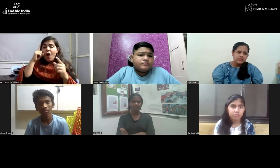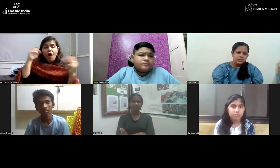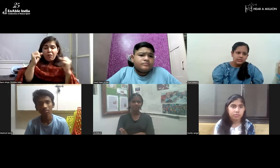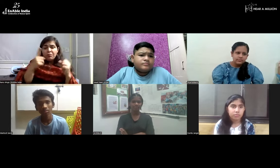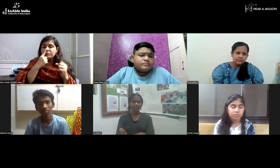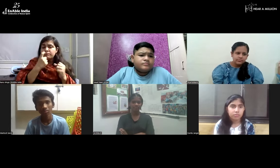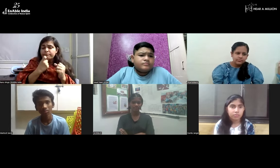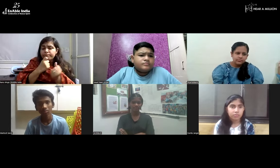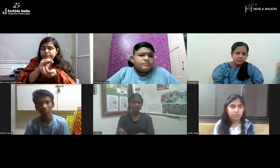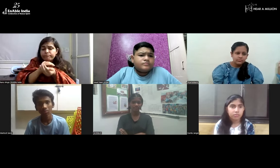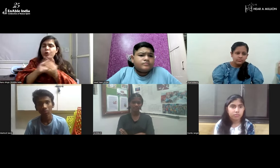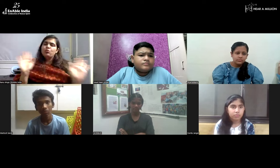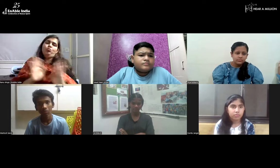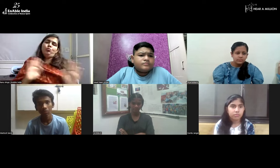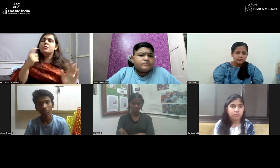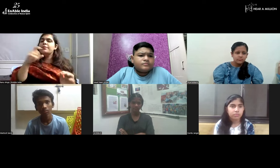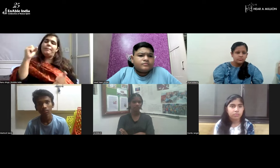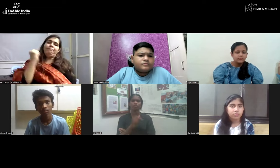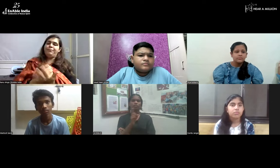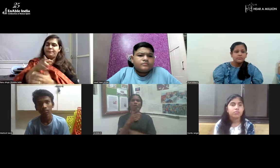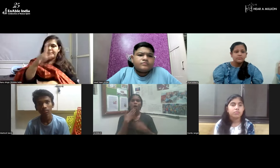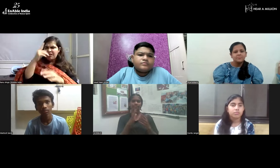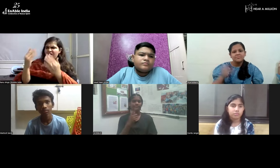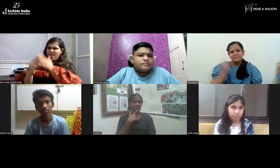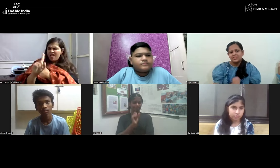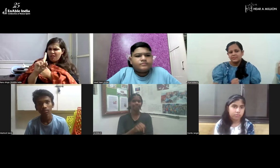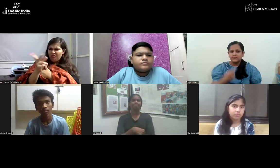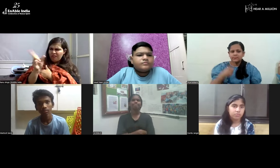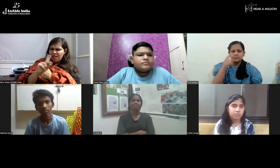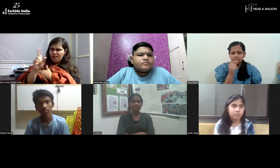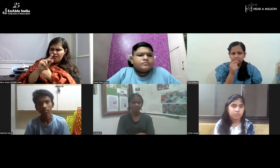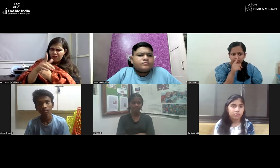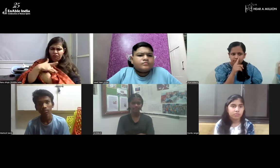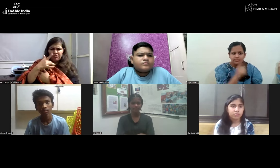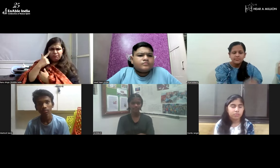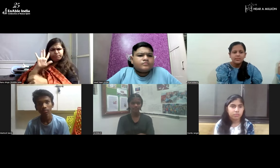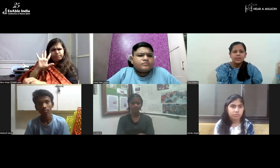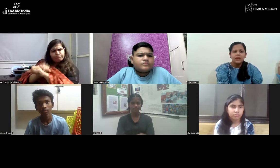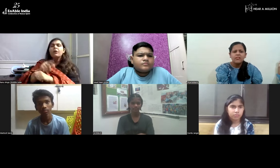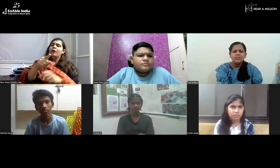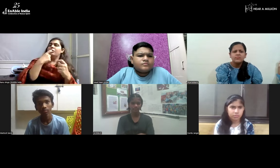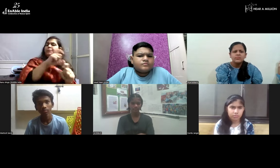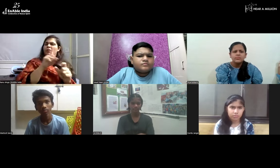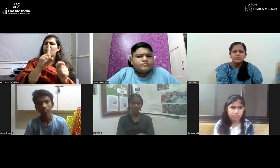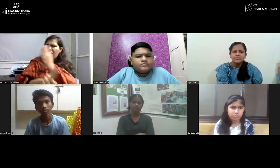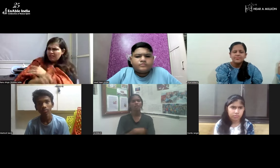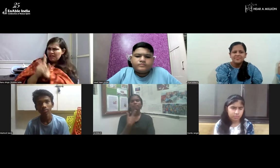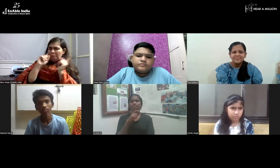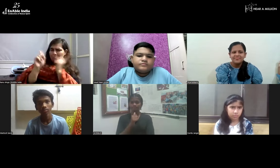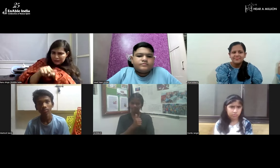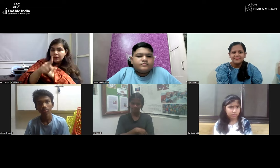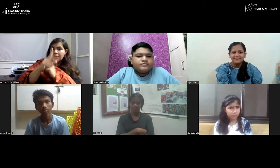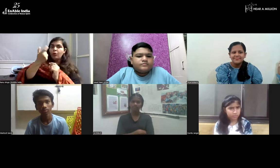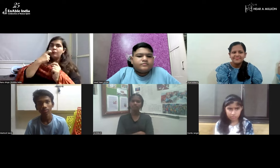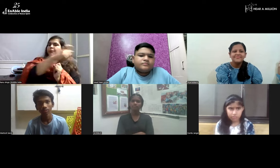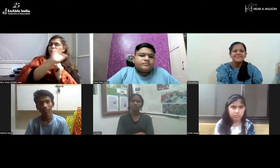There are different deaf associations also. We can ask them who are active and they can take strict actions. You can tell your parents also. And